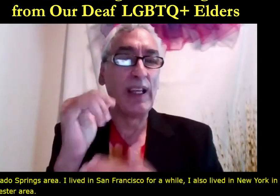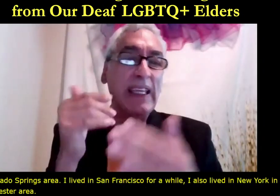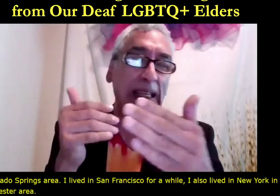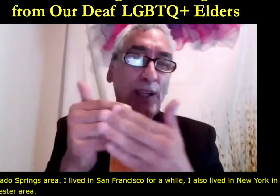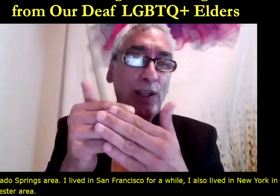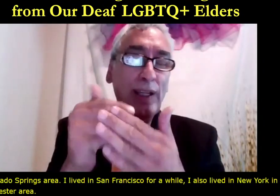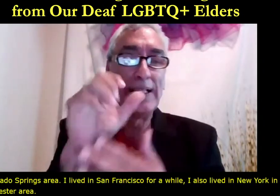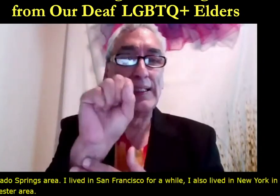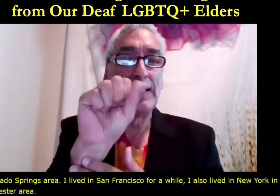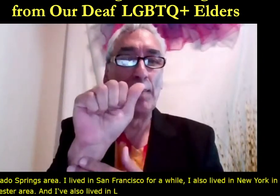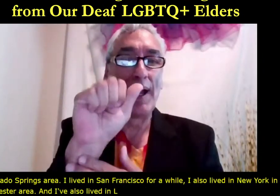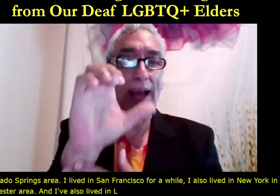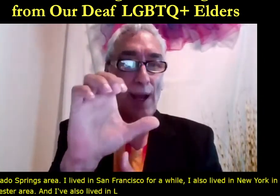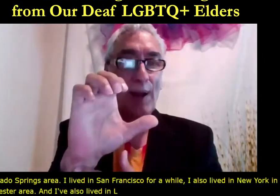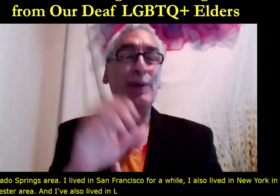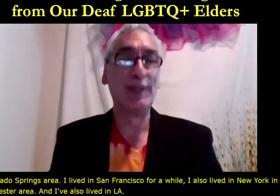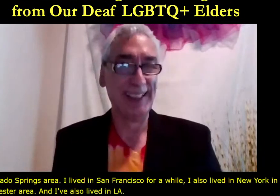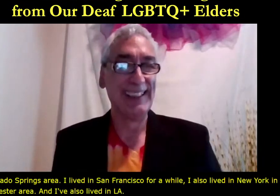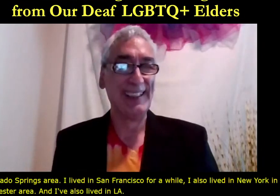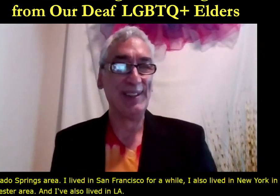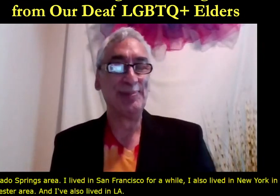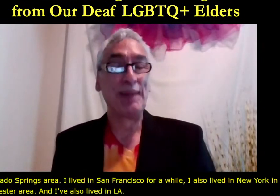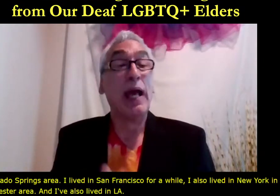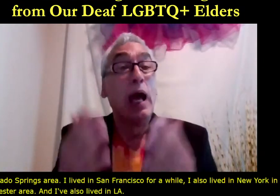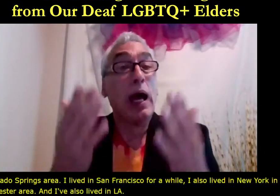i currently live in northern cal in the sacramento area